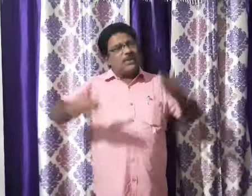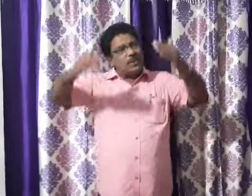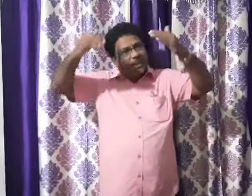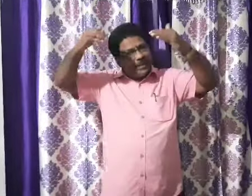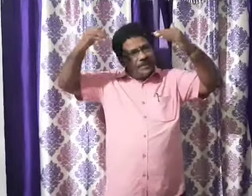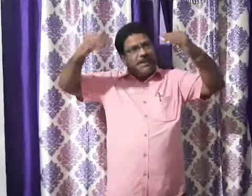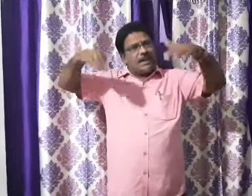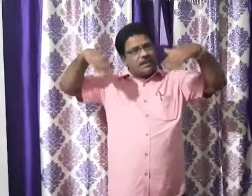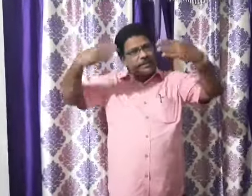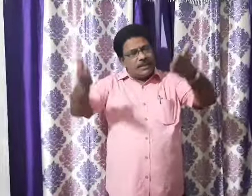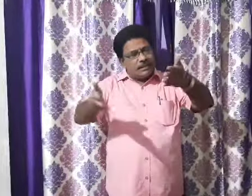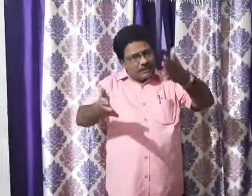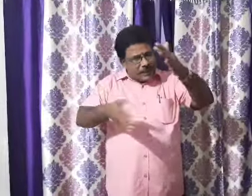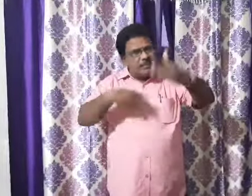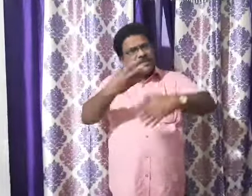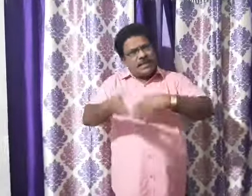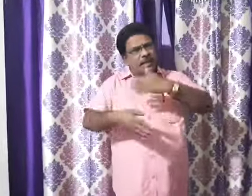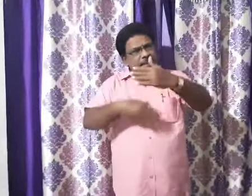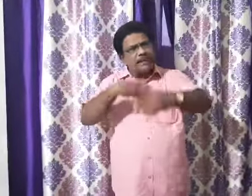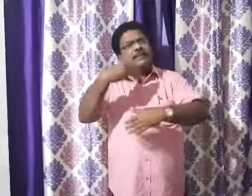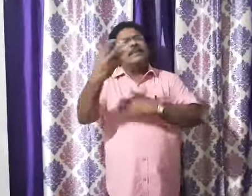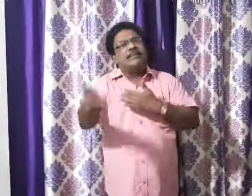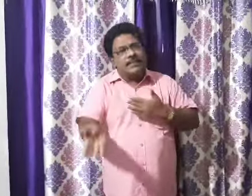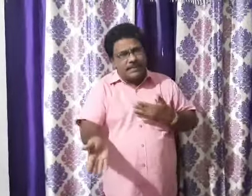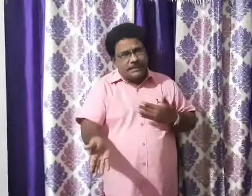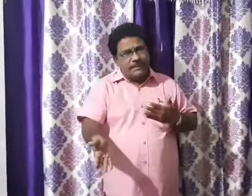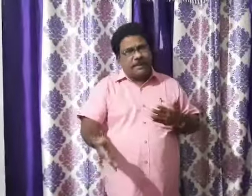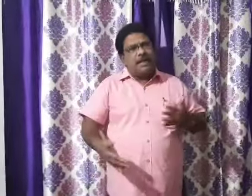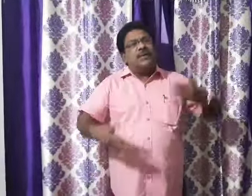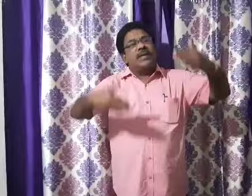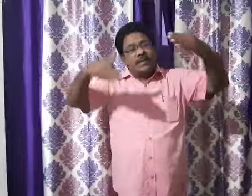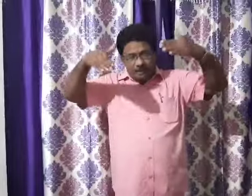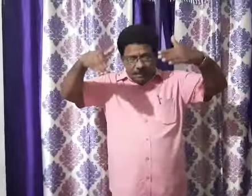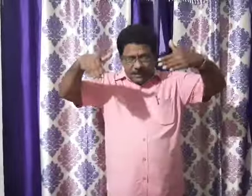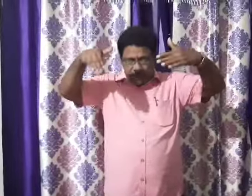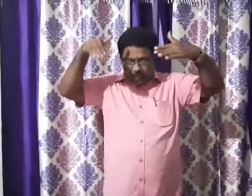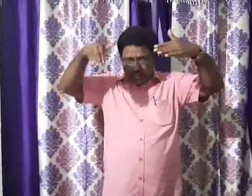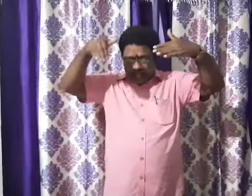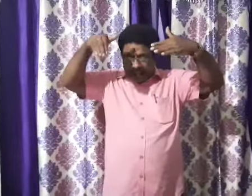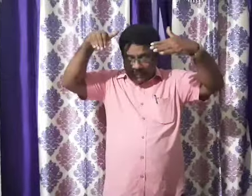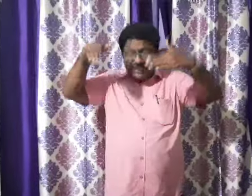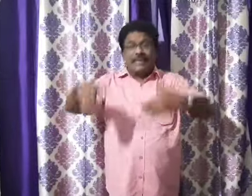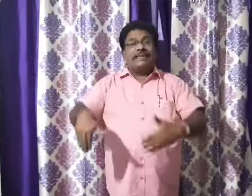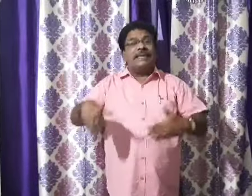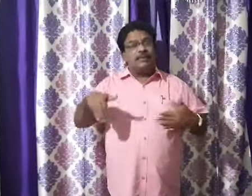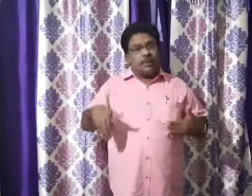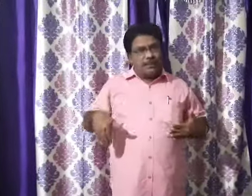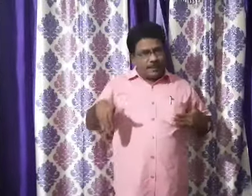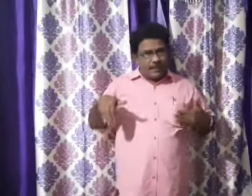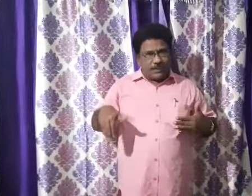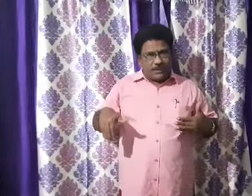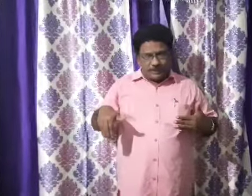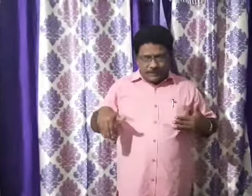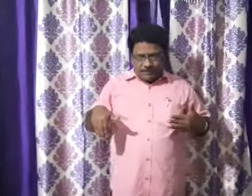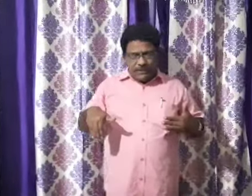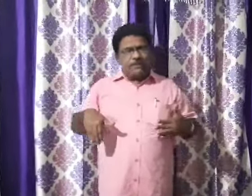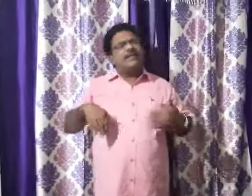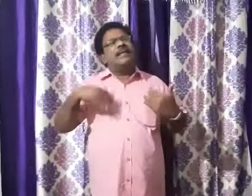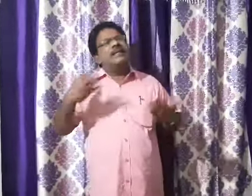how can we, another question, same question can be asked in different ways. How can we decrease unemployment in our country? There are